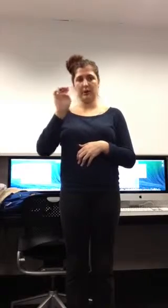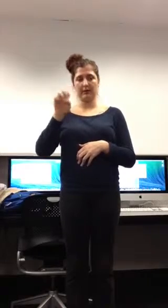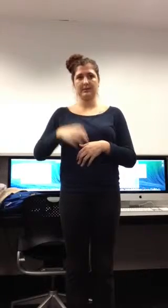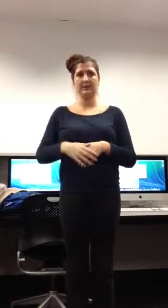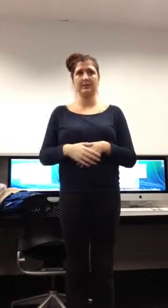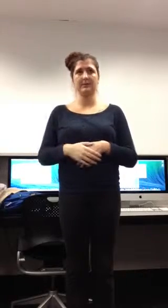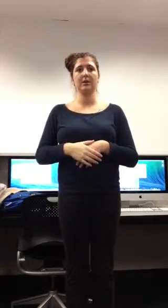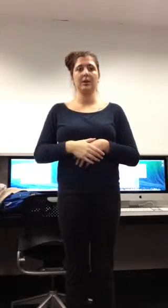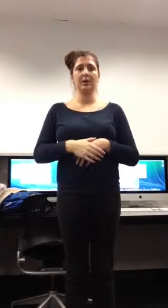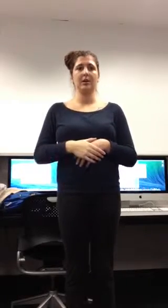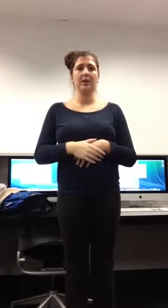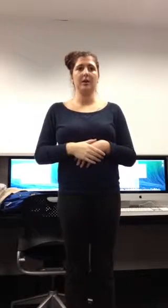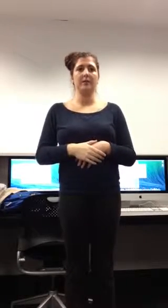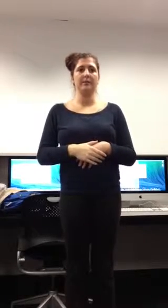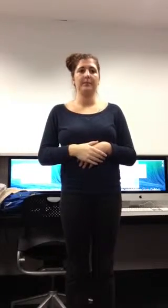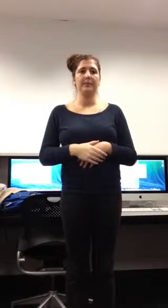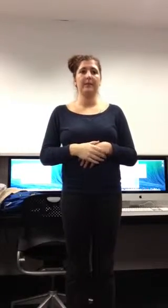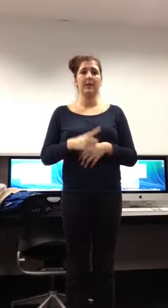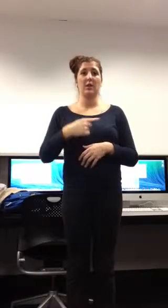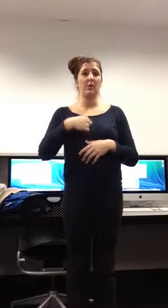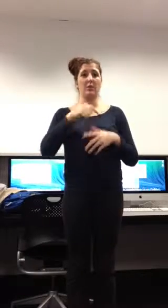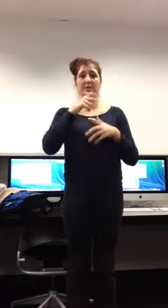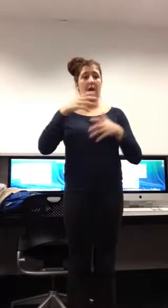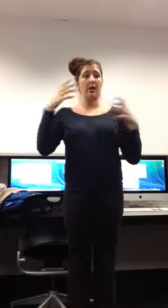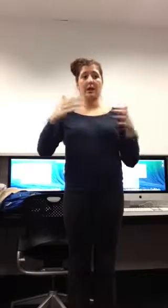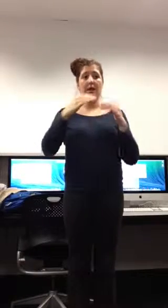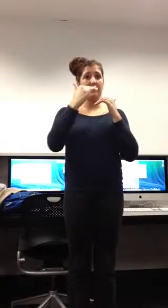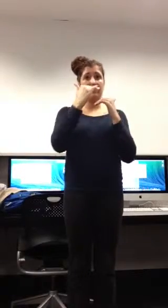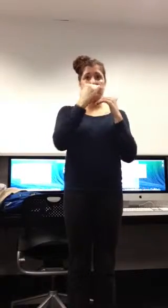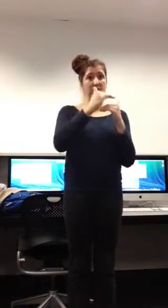if any, restrictions on what businesses could do.